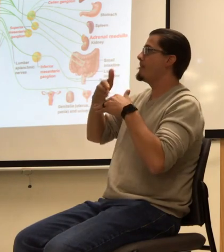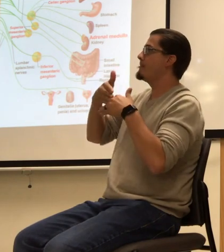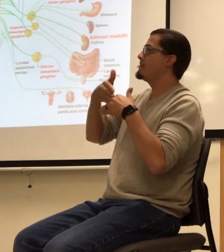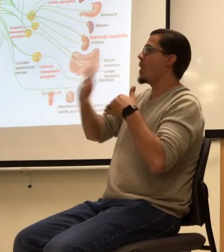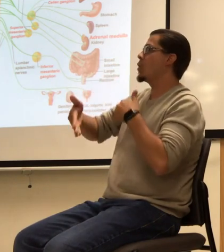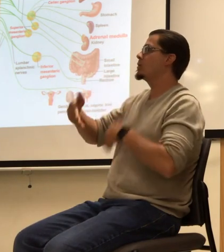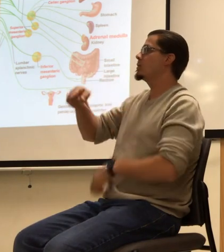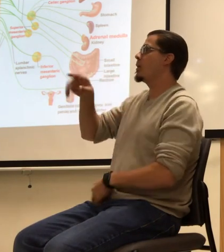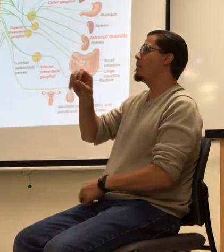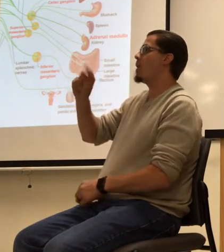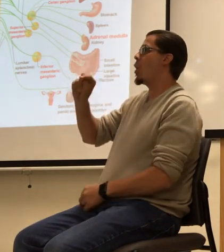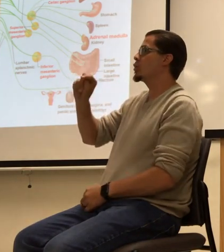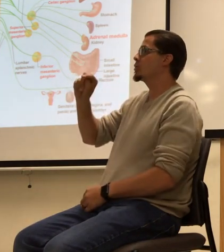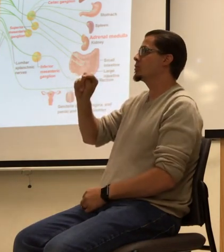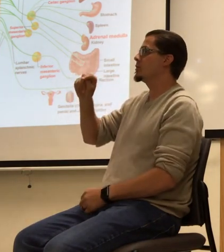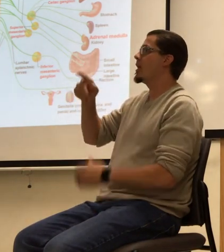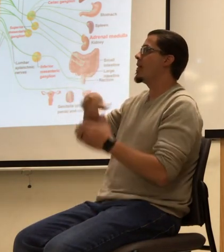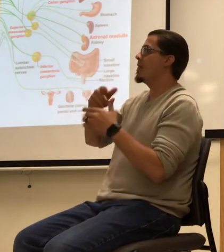will go to the target.